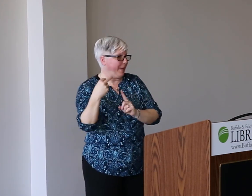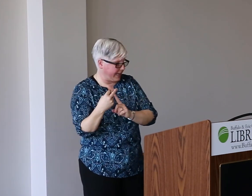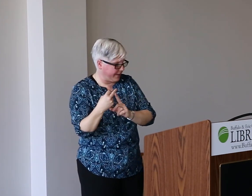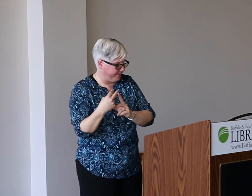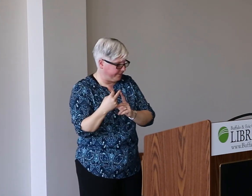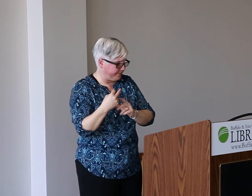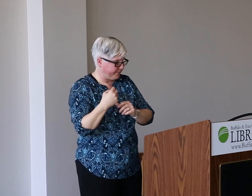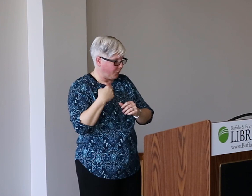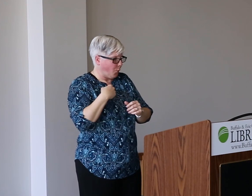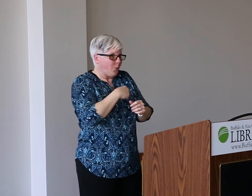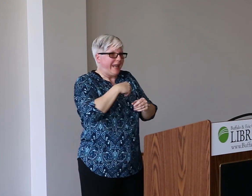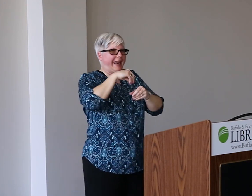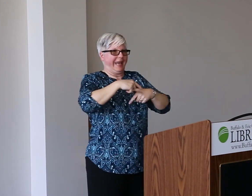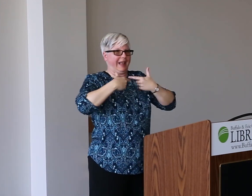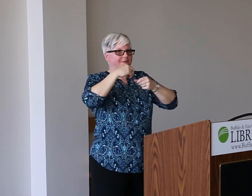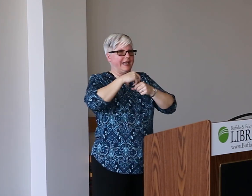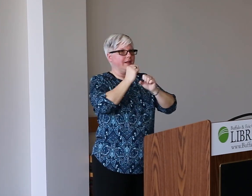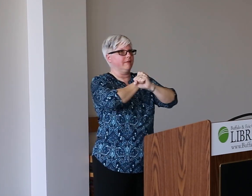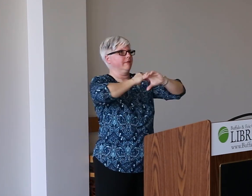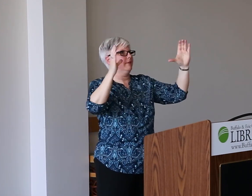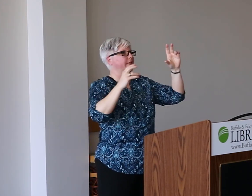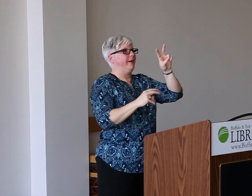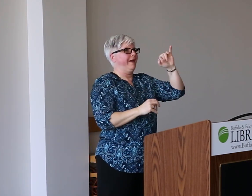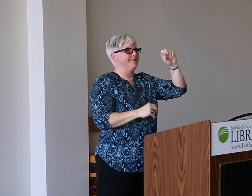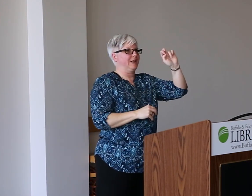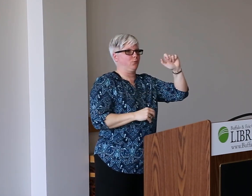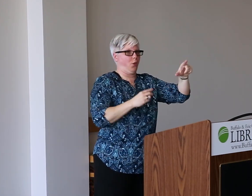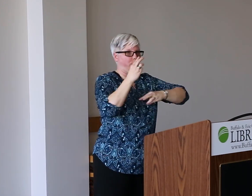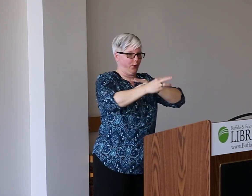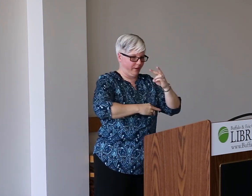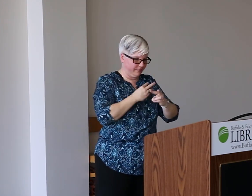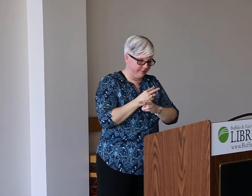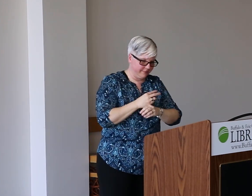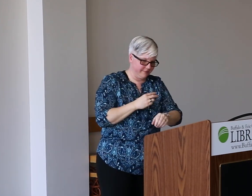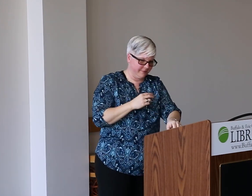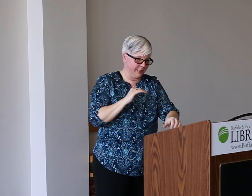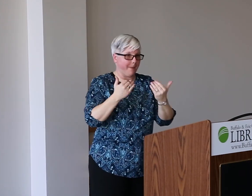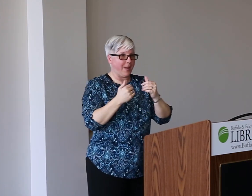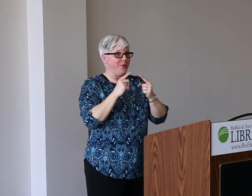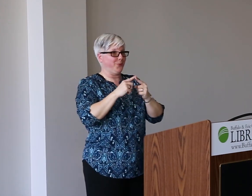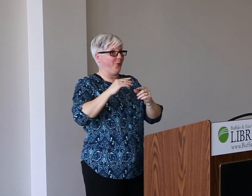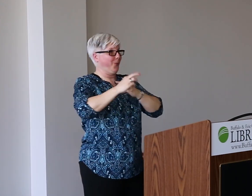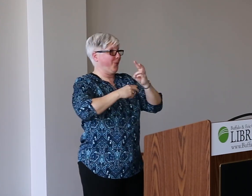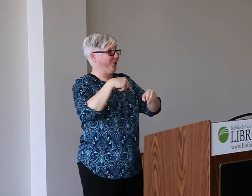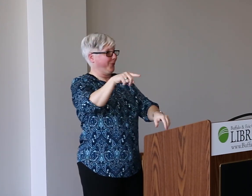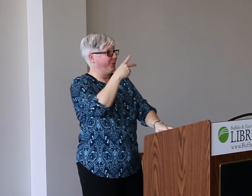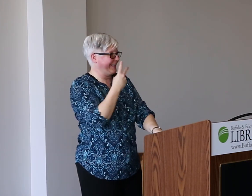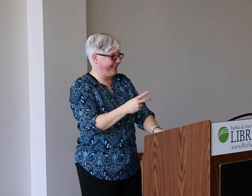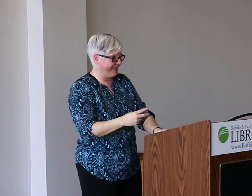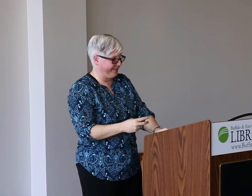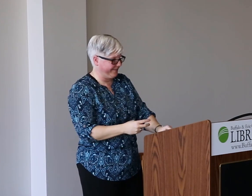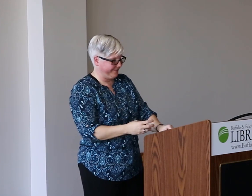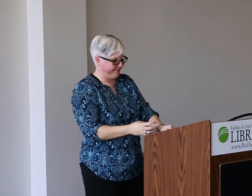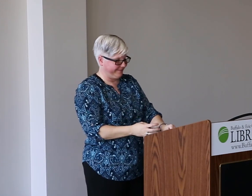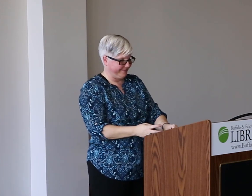our different perspectives. We live in a visual world compared to the world you